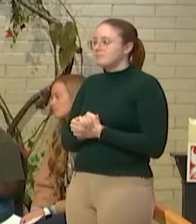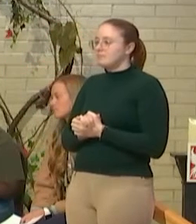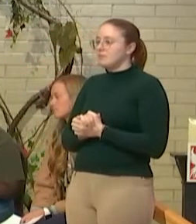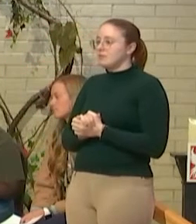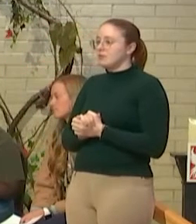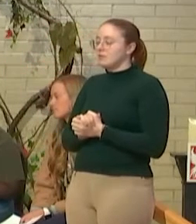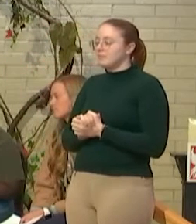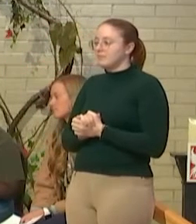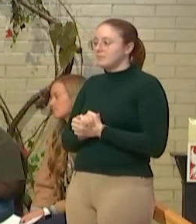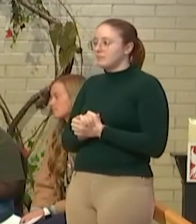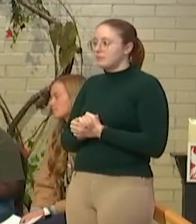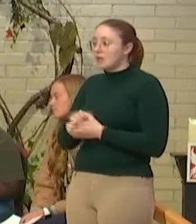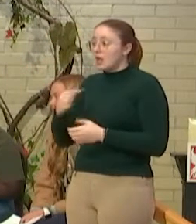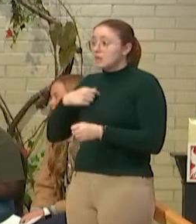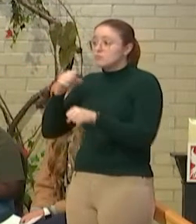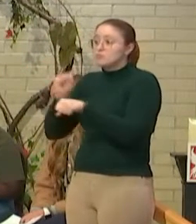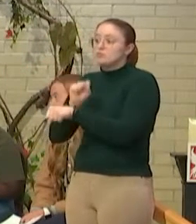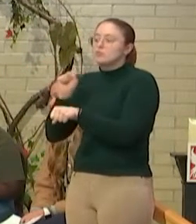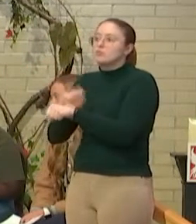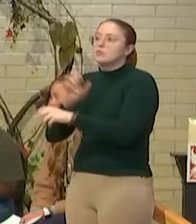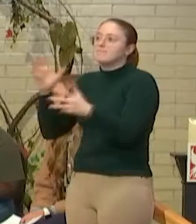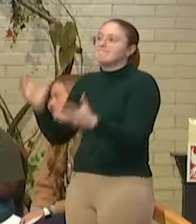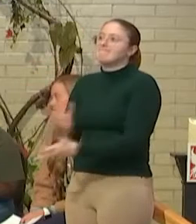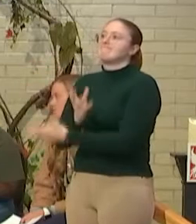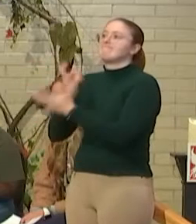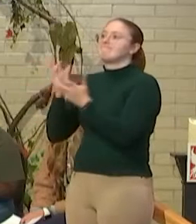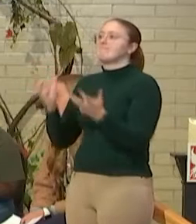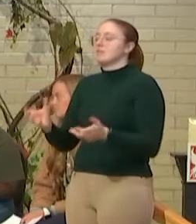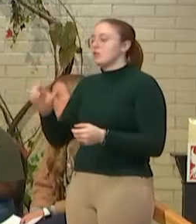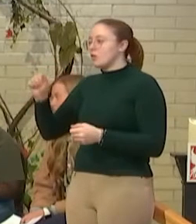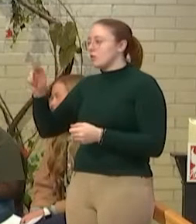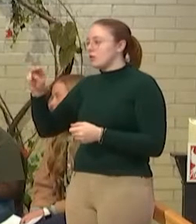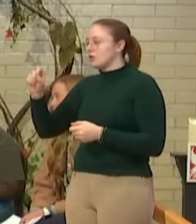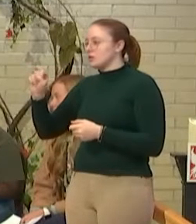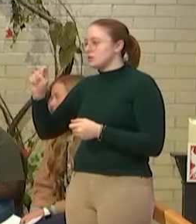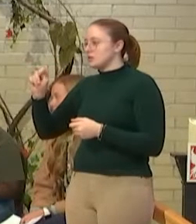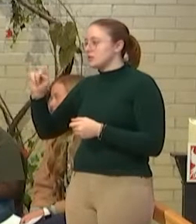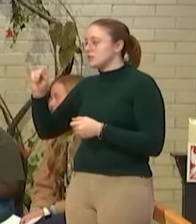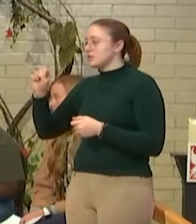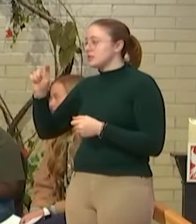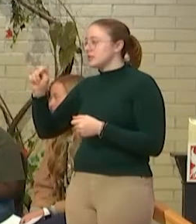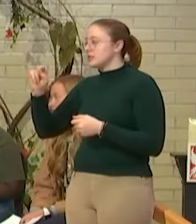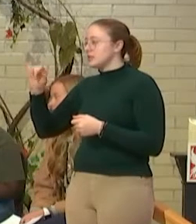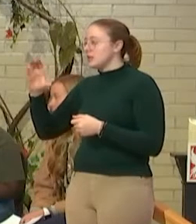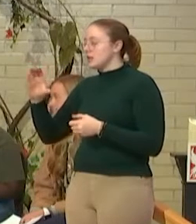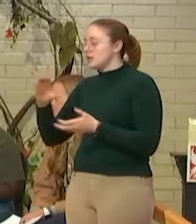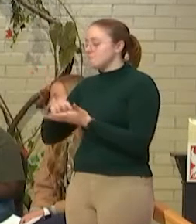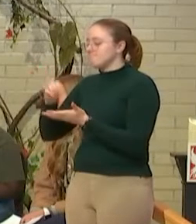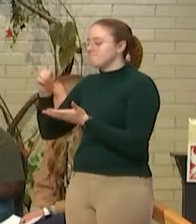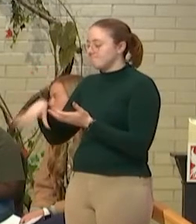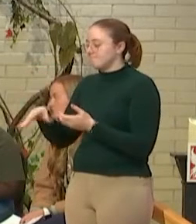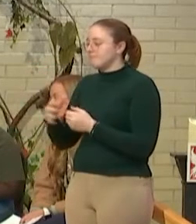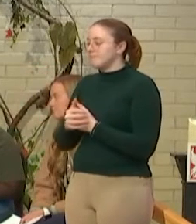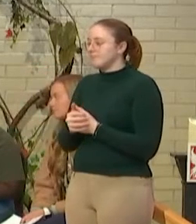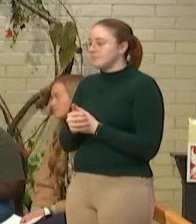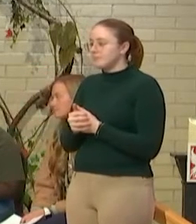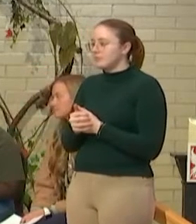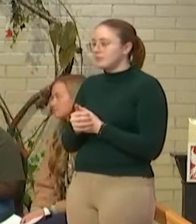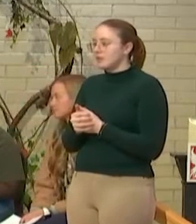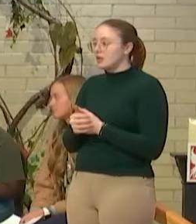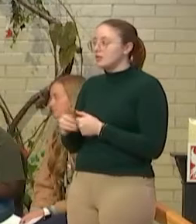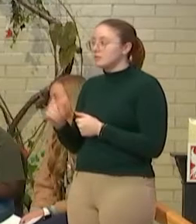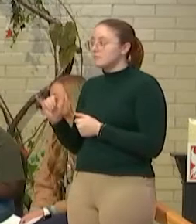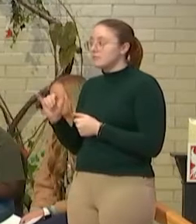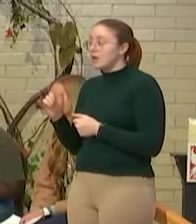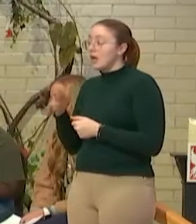a lot of our autistic students here at Goshen College, so thanks for being here. And I'm Kelsey McLean.